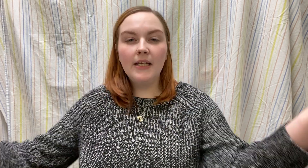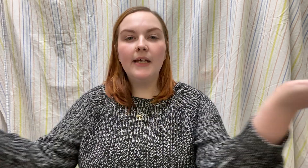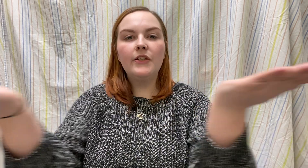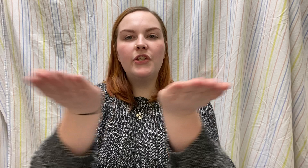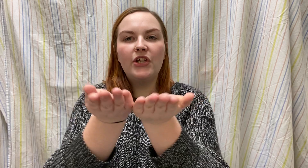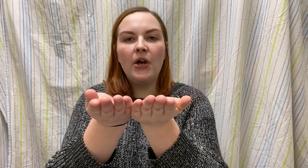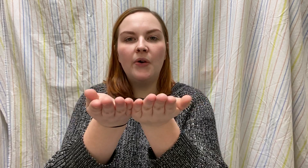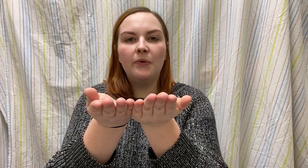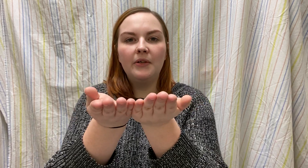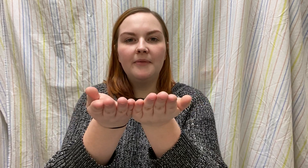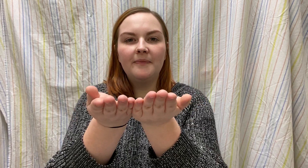Toe.